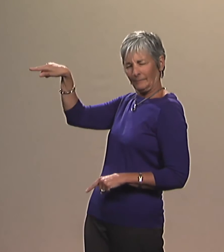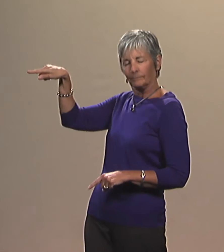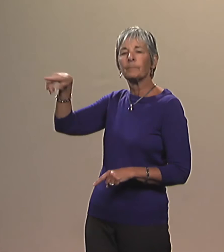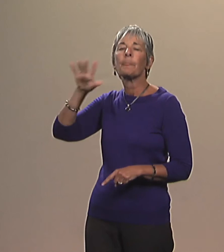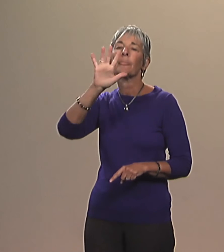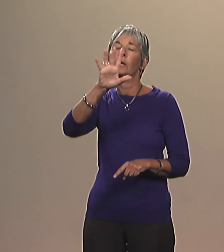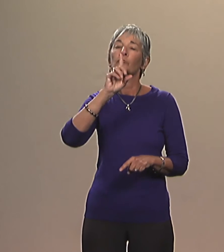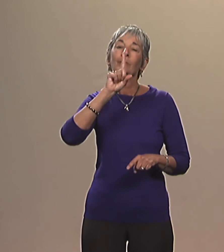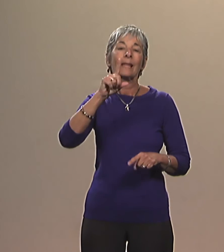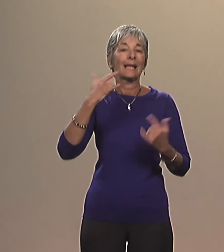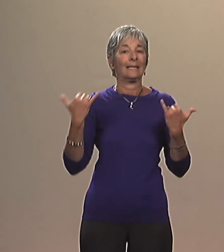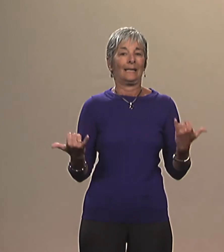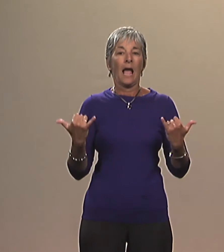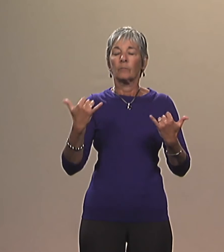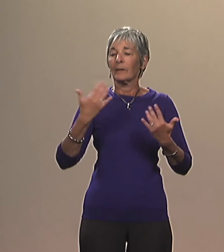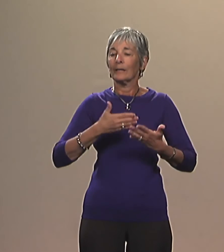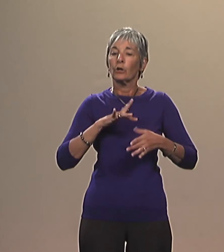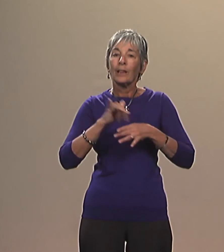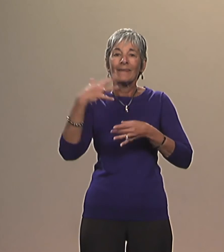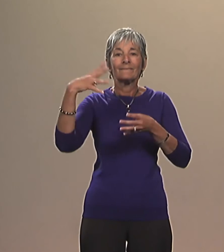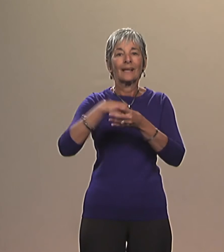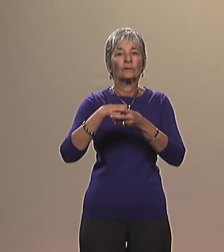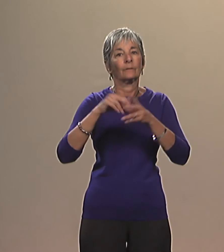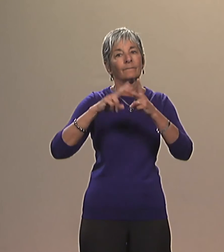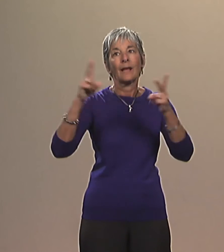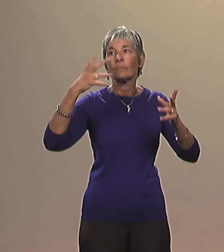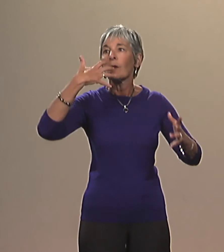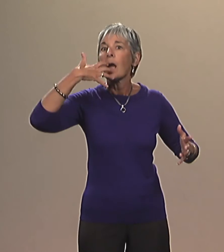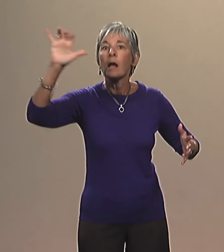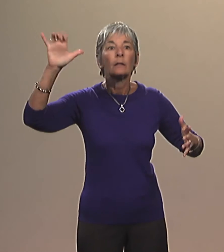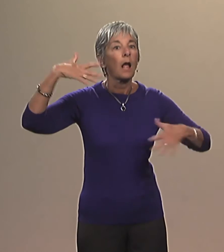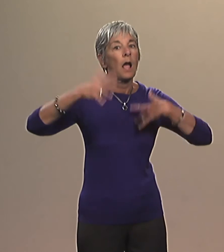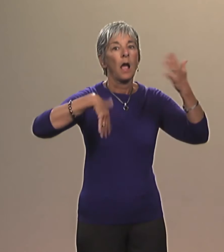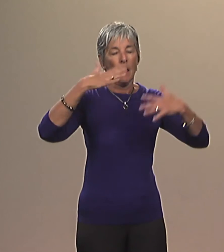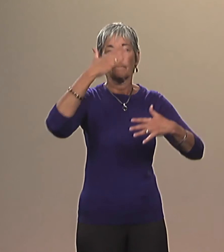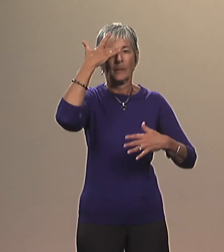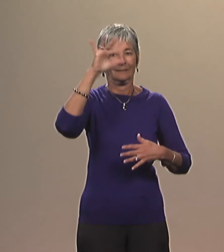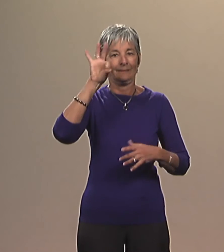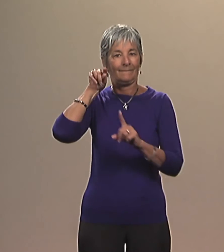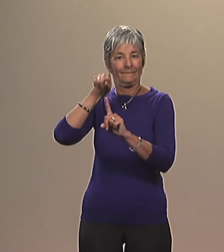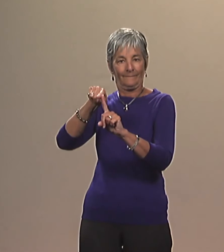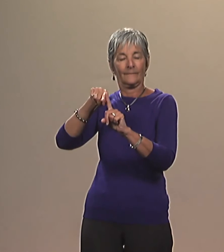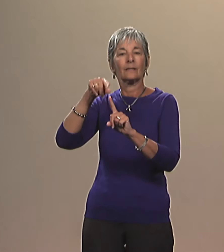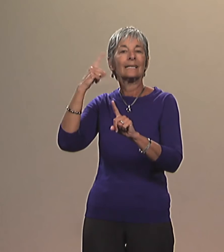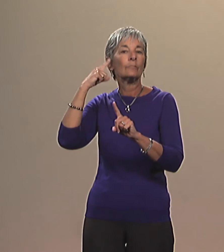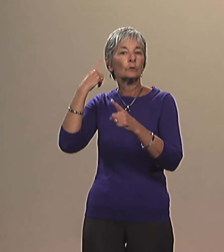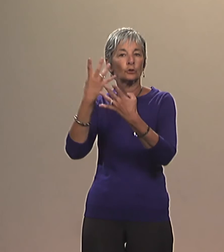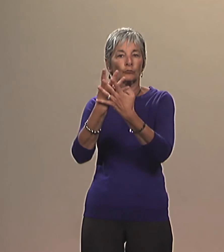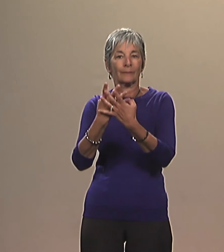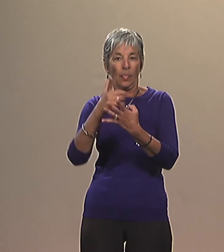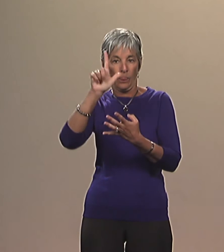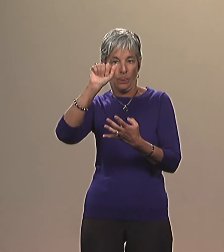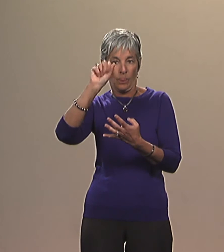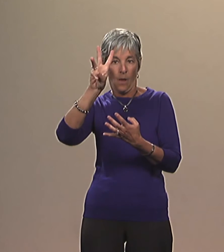One of the reasons early intervention has become such a hot topic today is because of the hearing screening laws, which were passed